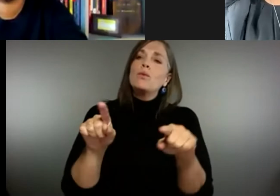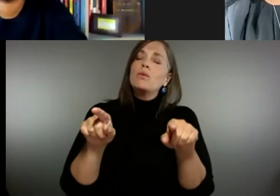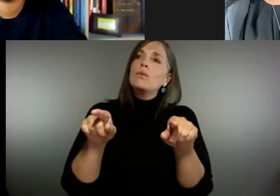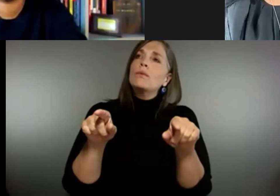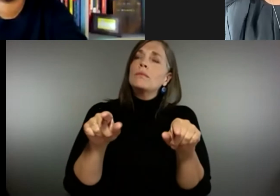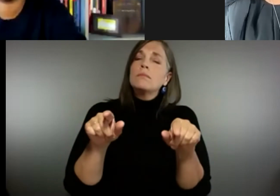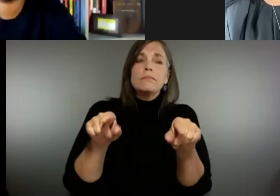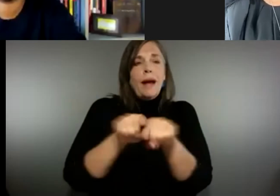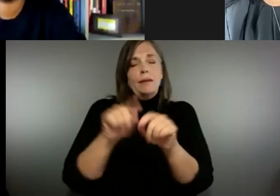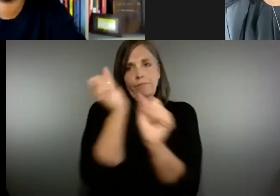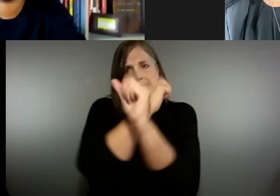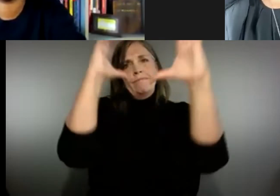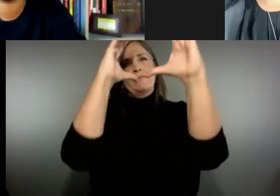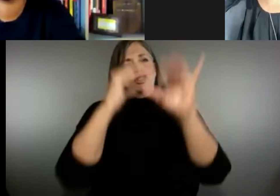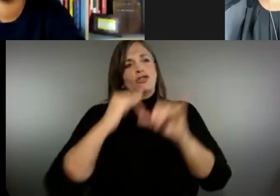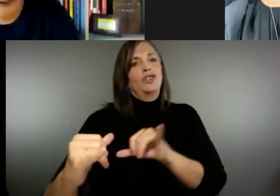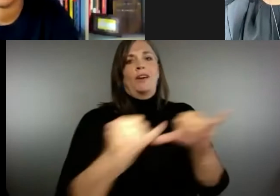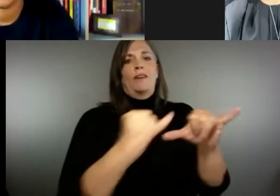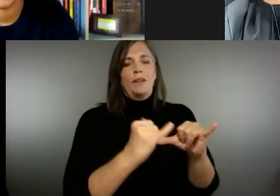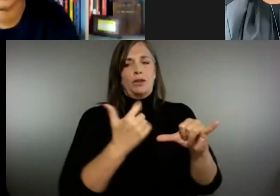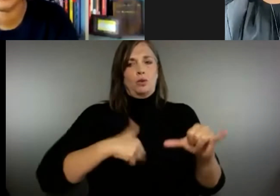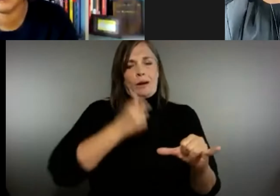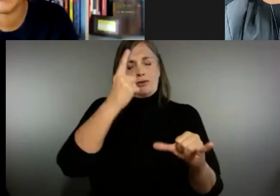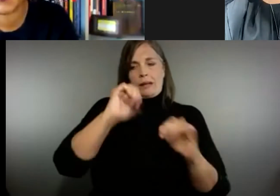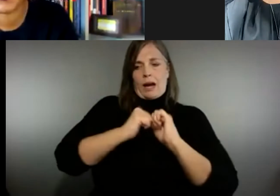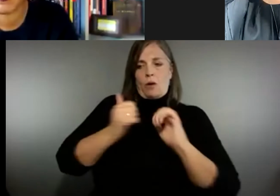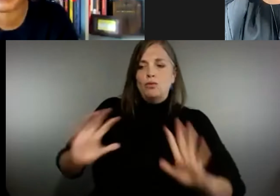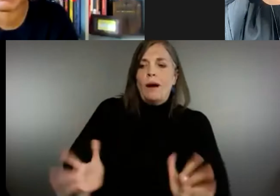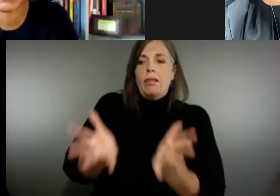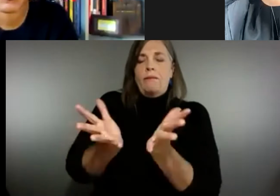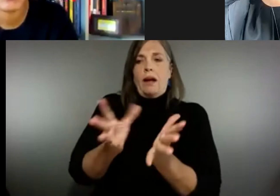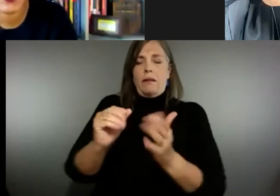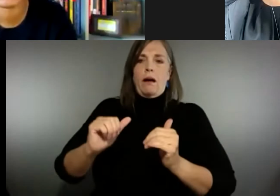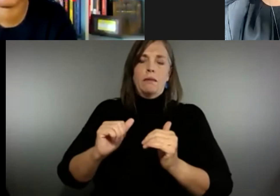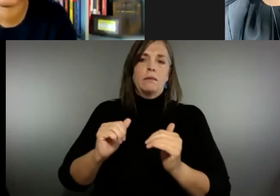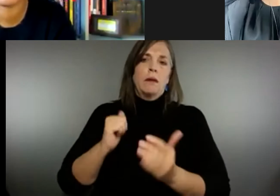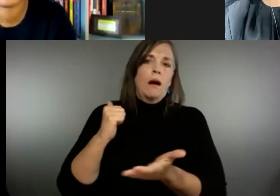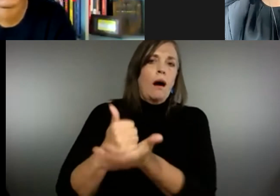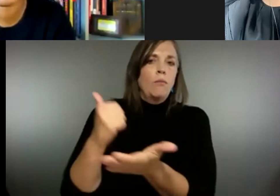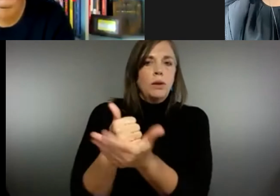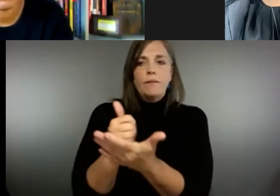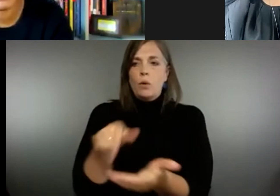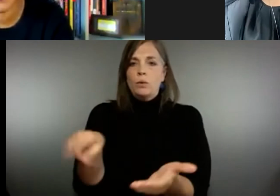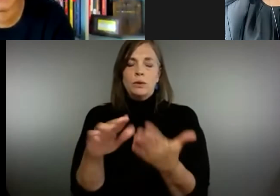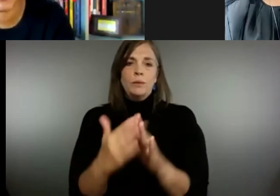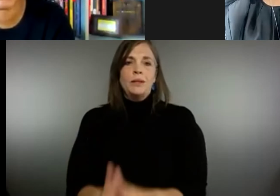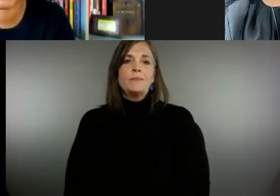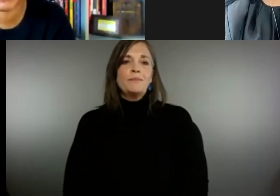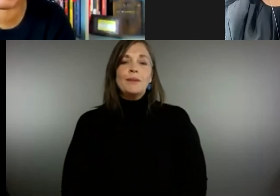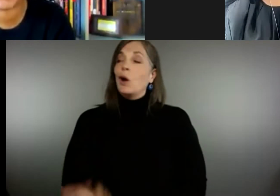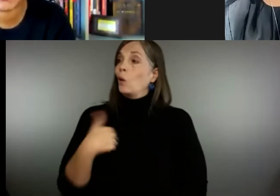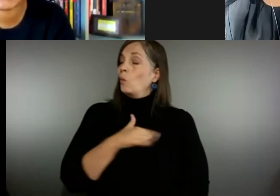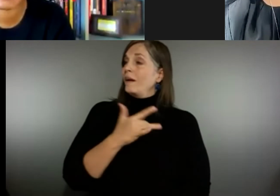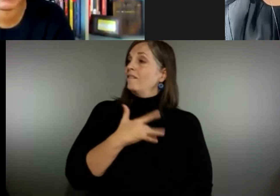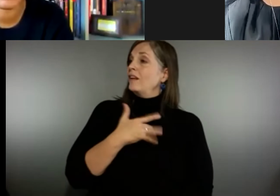to elevate and uplift our communities thank you and you know i oftentimes call them task force to nowhere we have